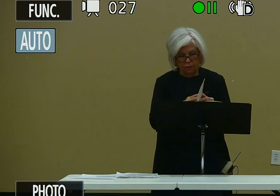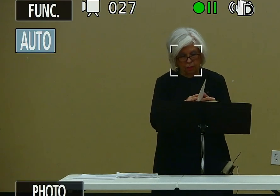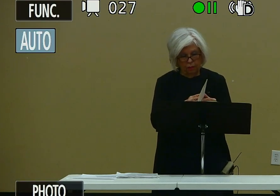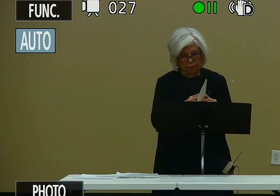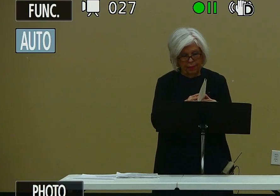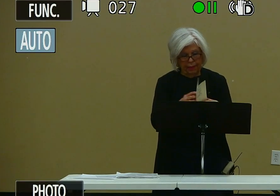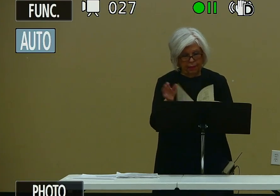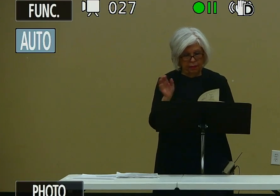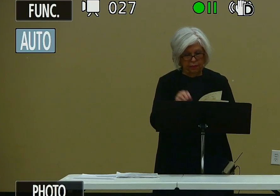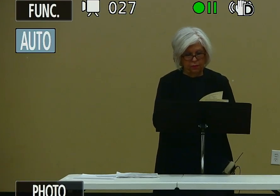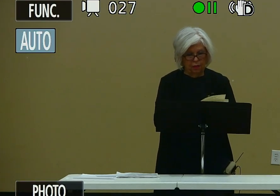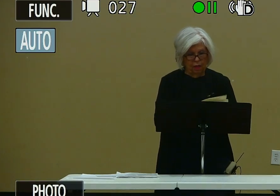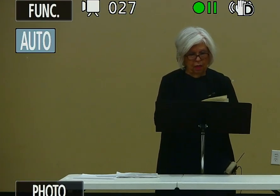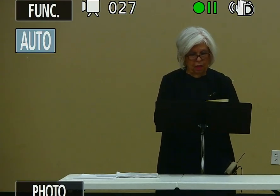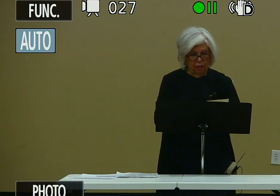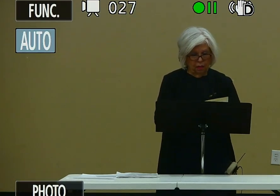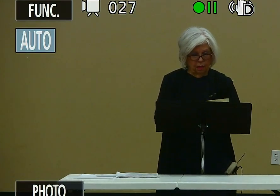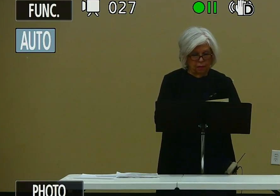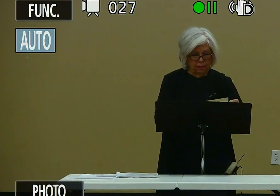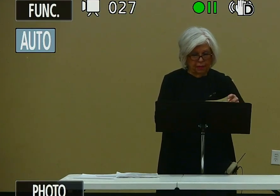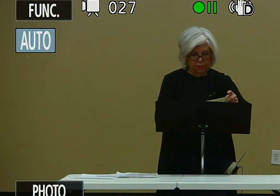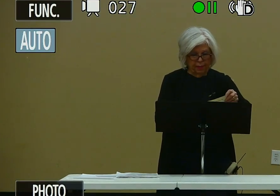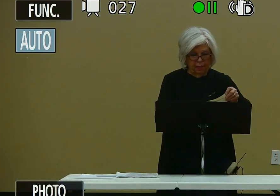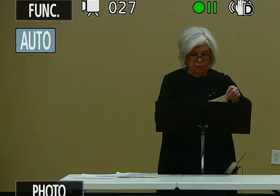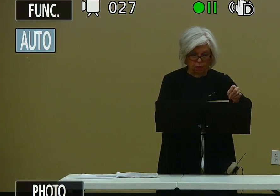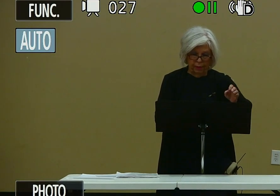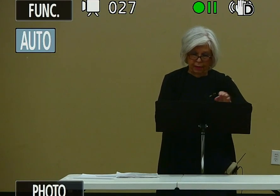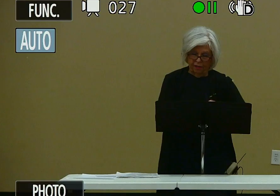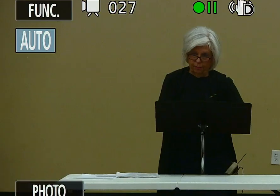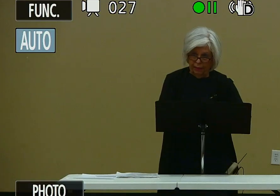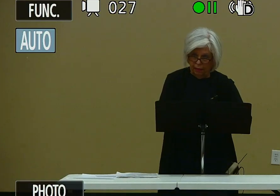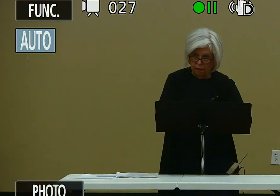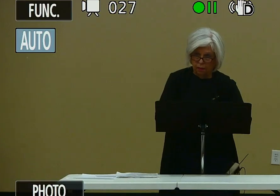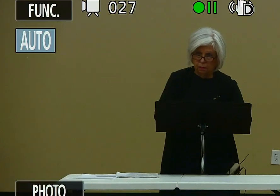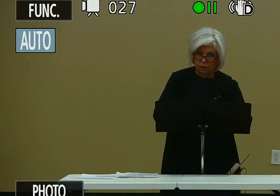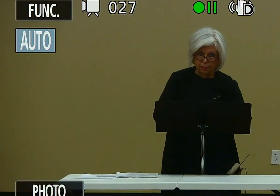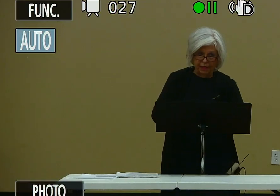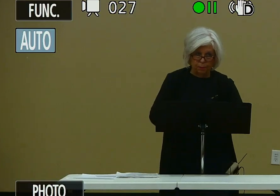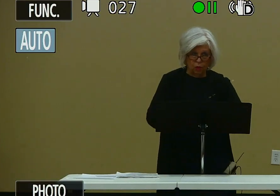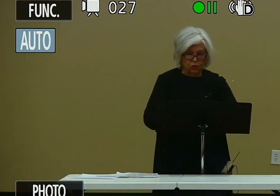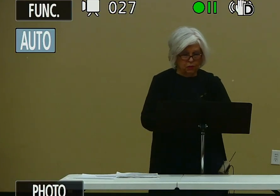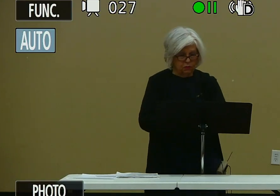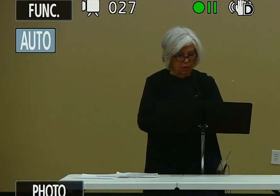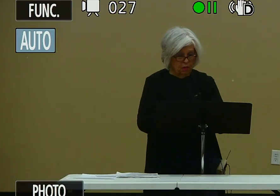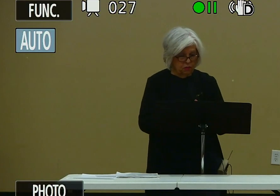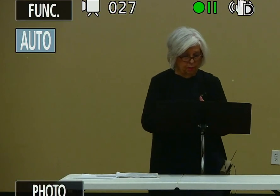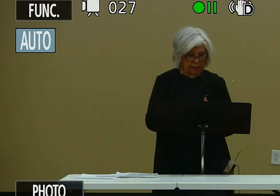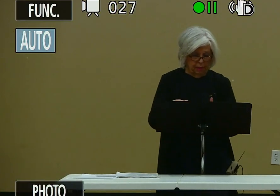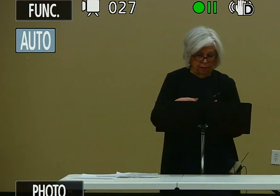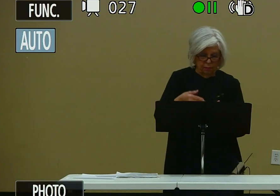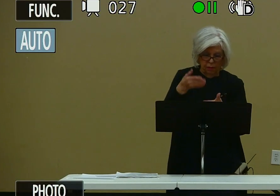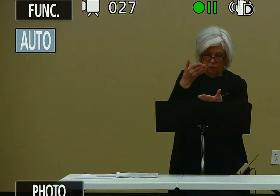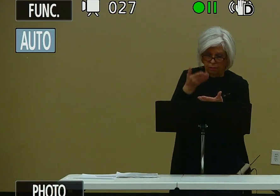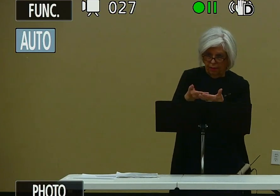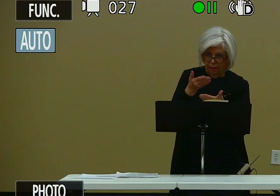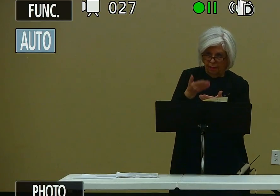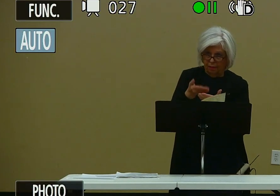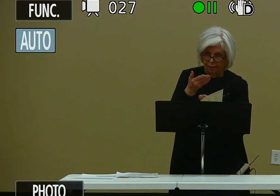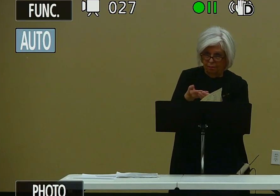Turn the page, and on the next page, we got to have money to make a purchase. So money's right here.